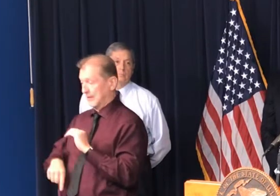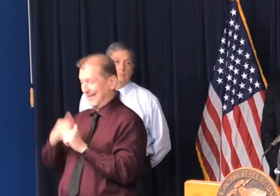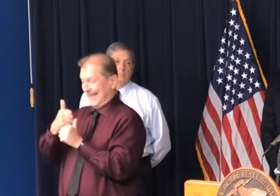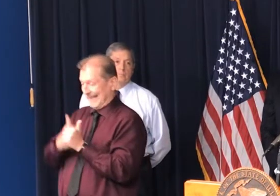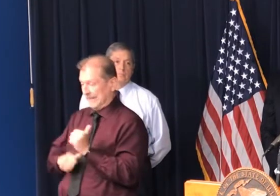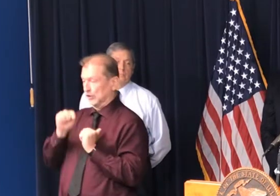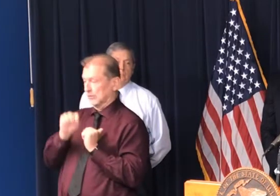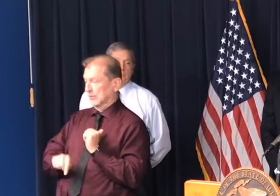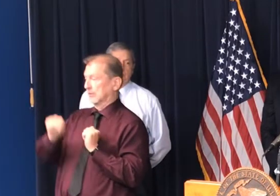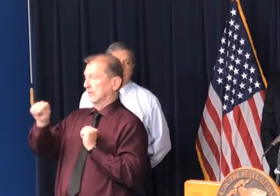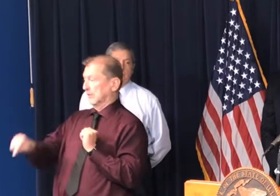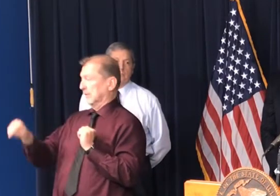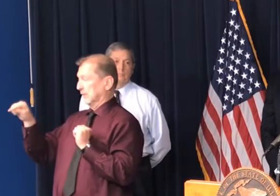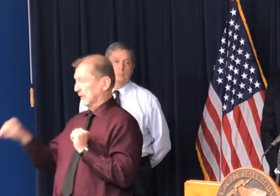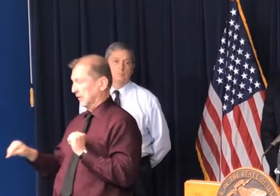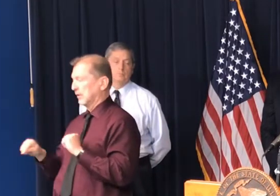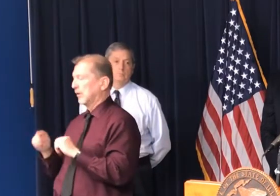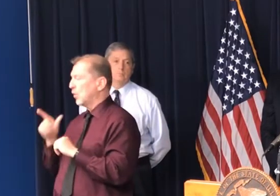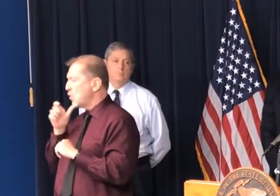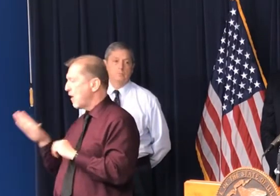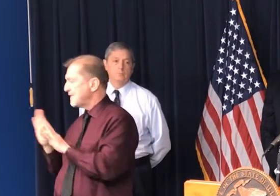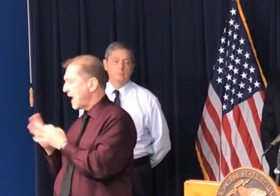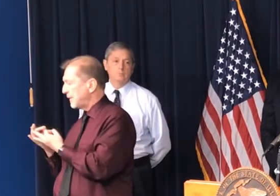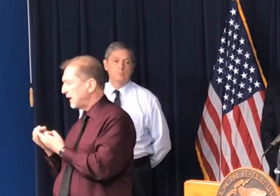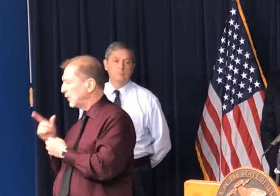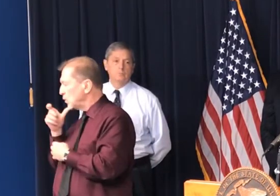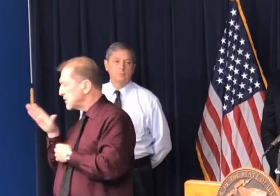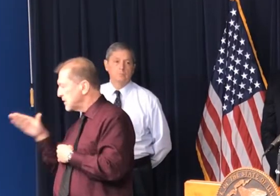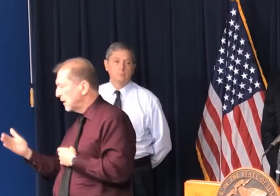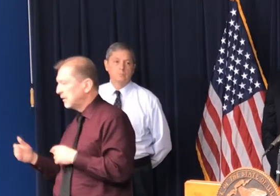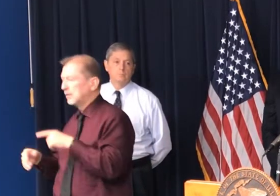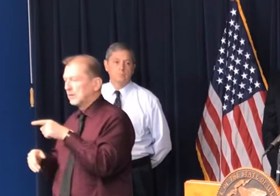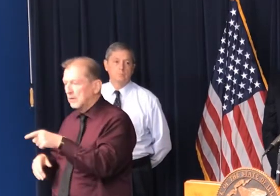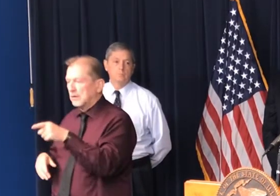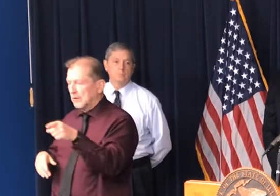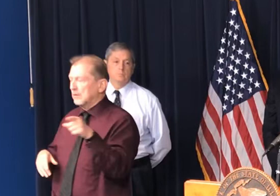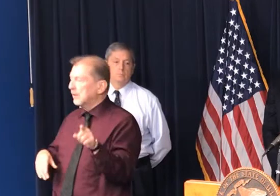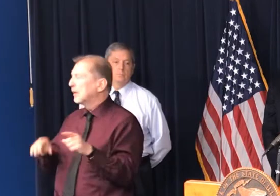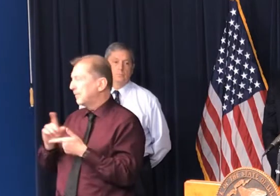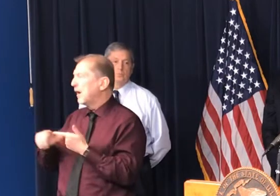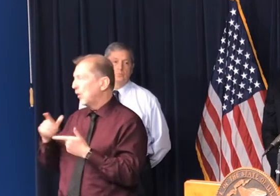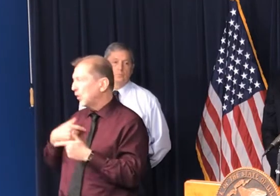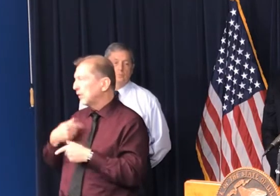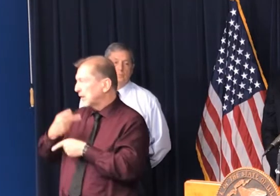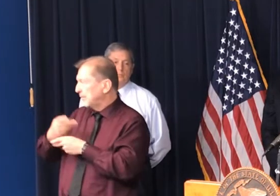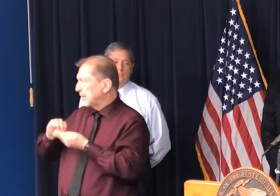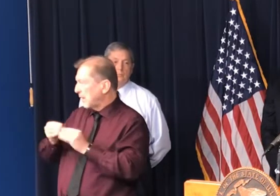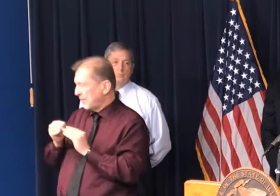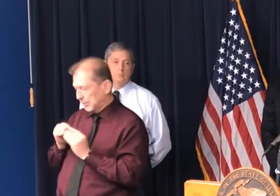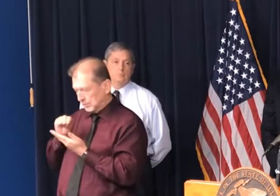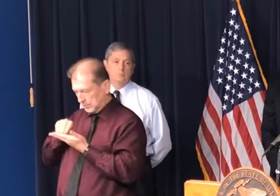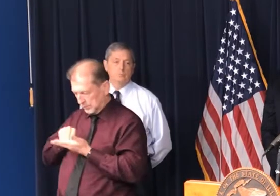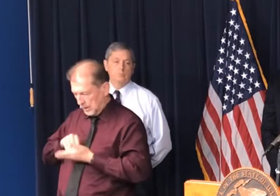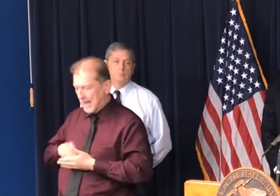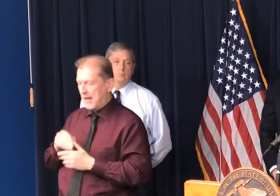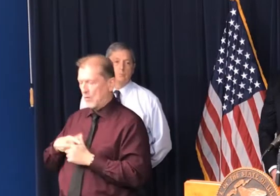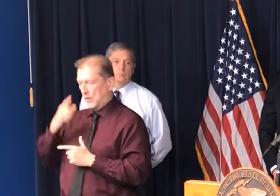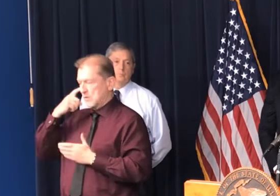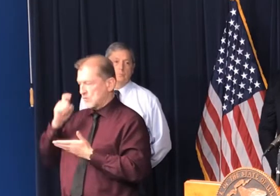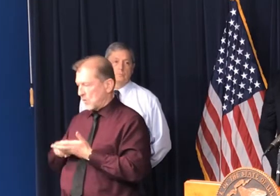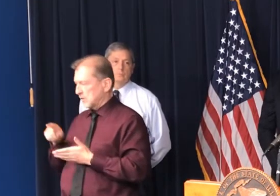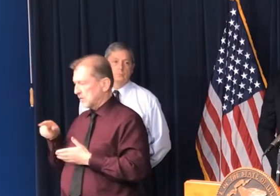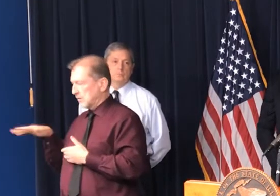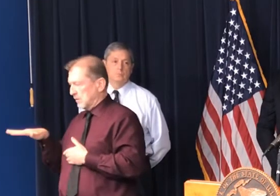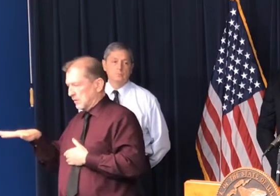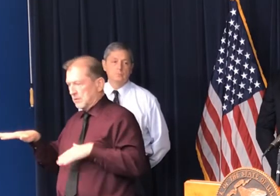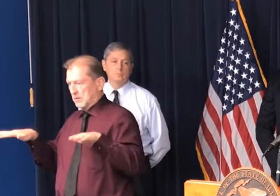of every single fatality, but we are investigating specific outbreaks and clusters,